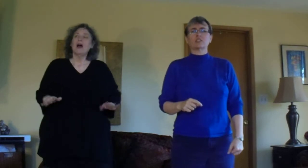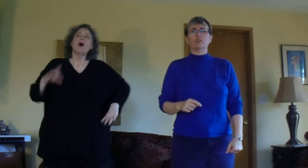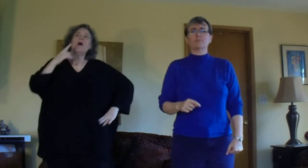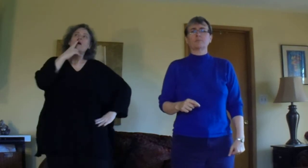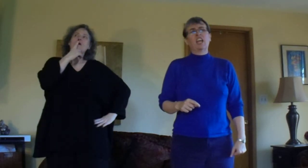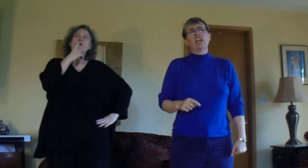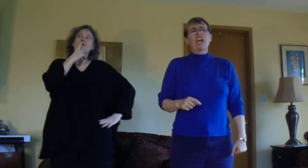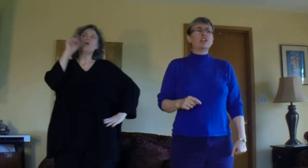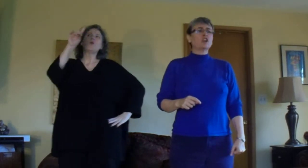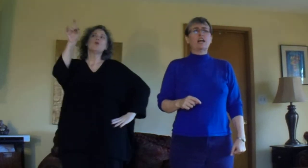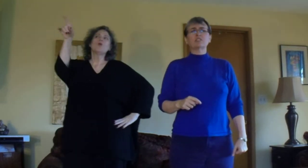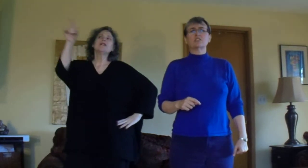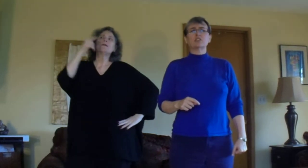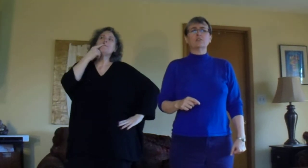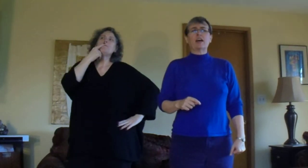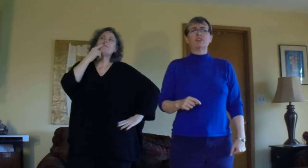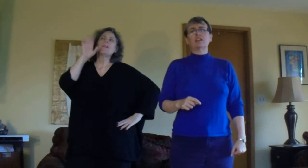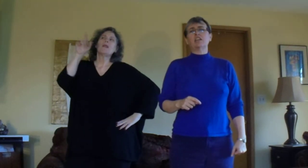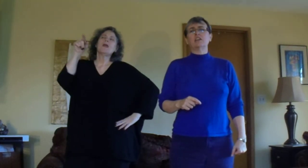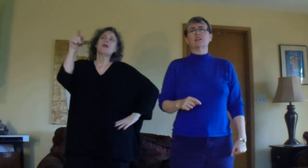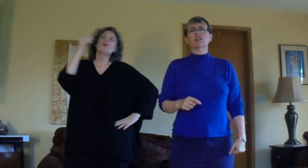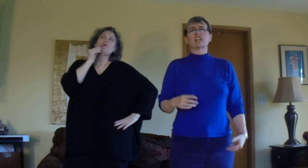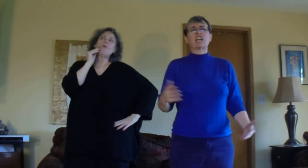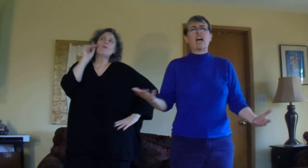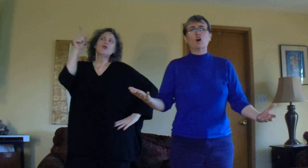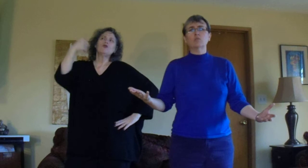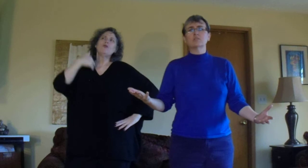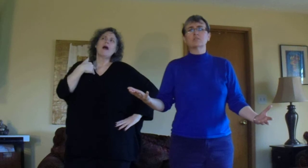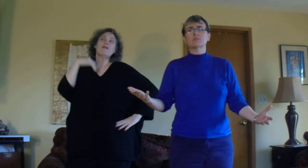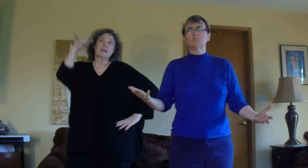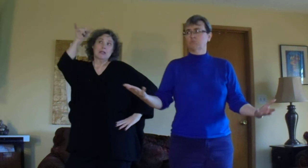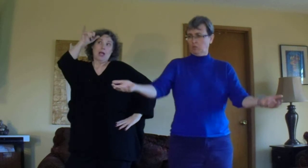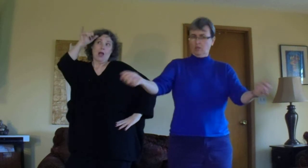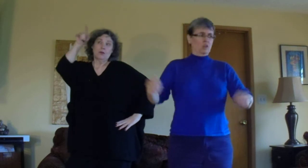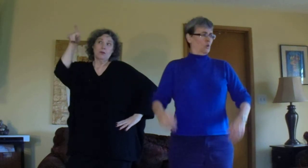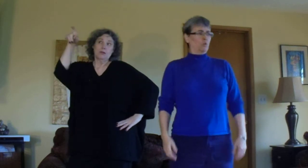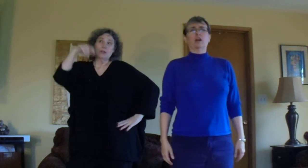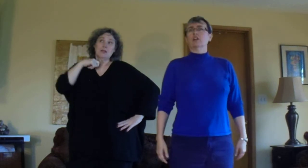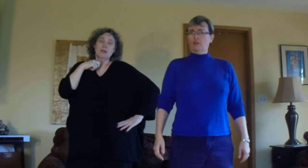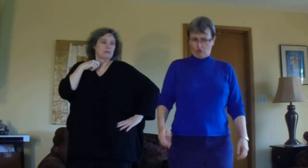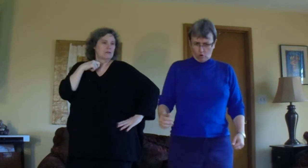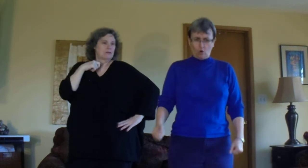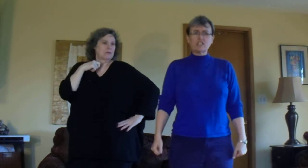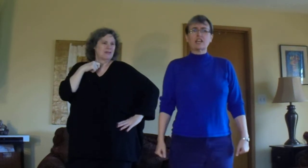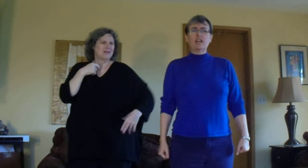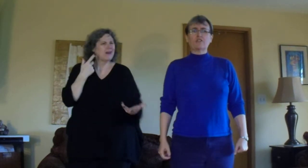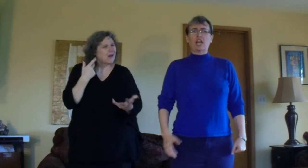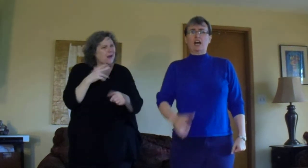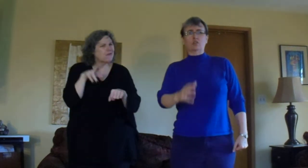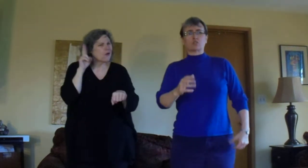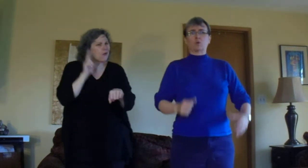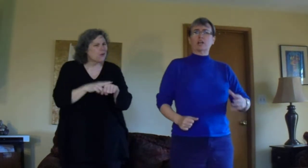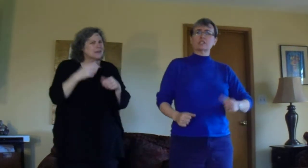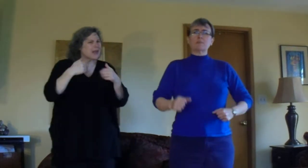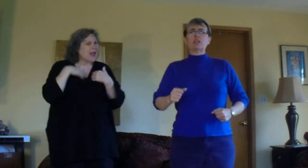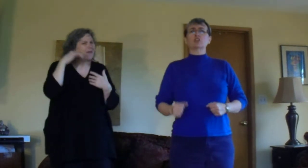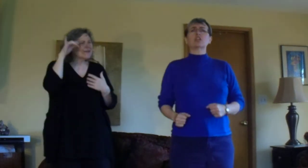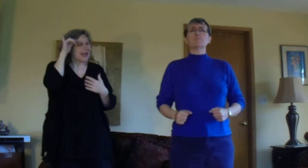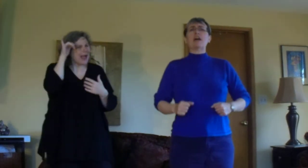you. At your house, do you have any cows?" "Well, of course I have cows. Where is a man going to get milk